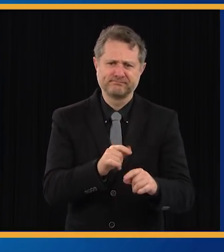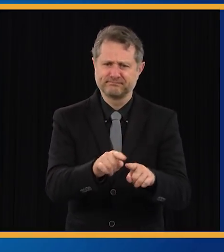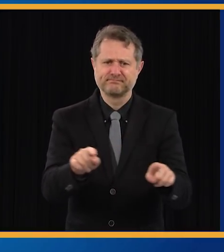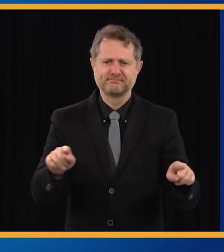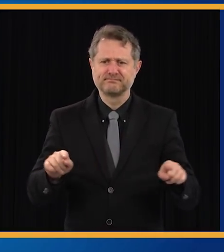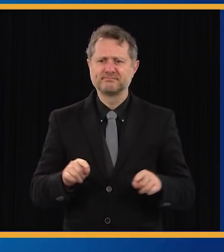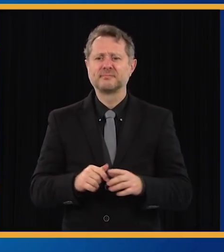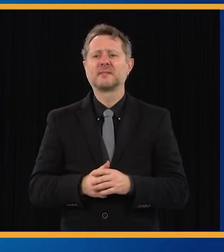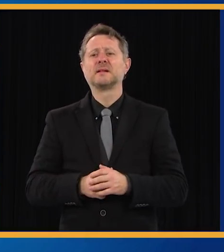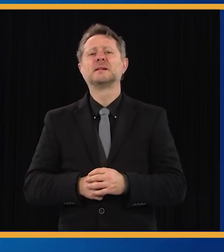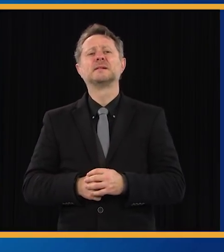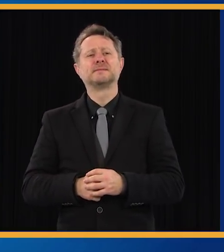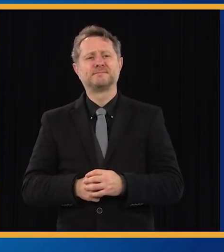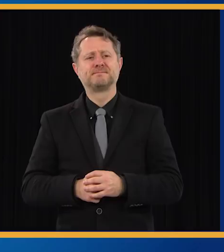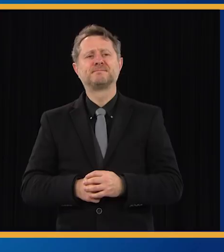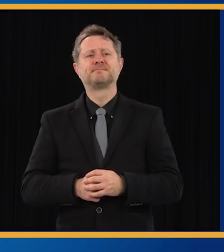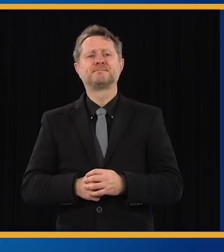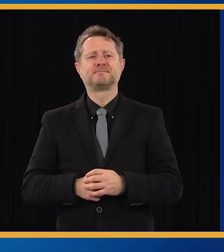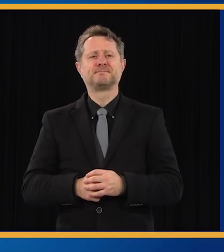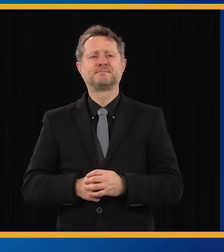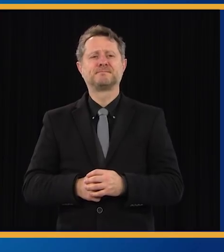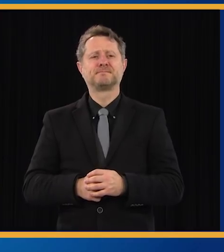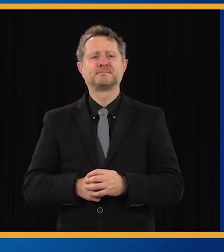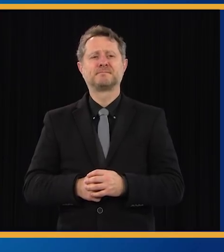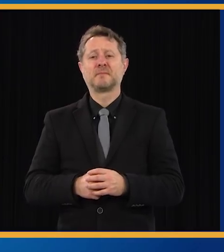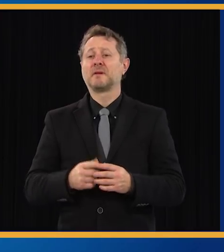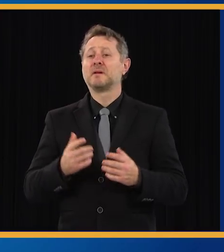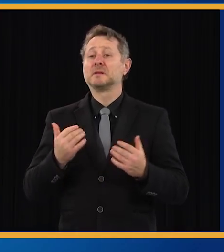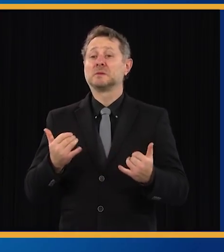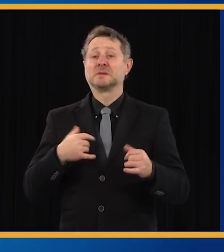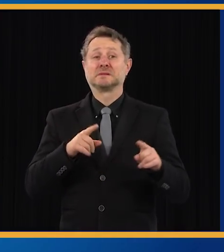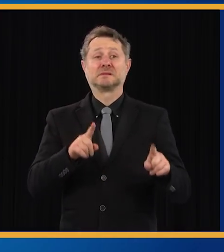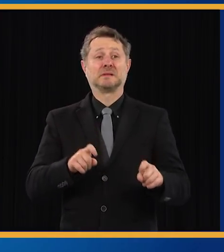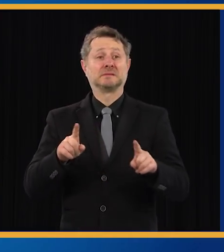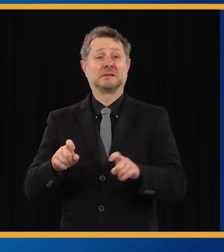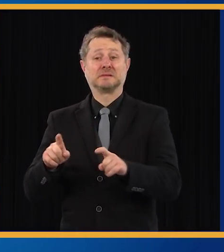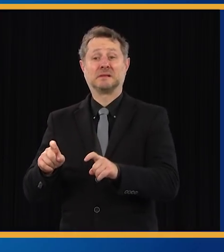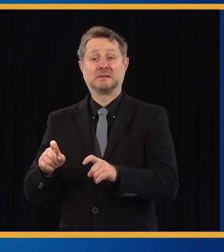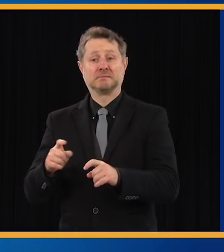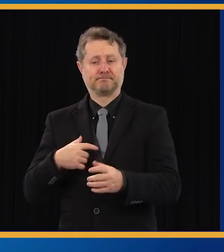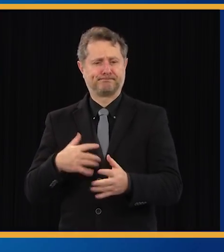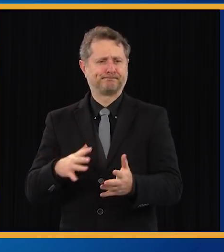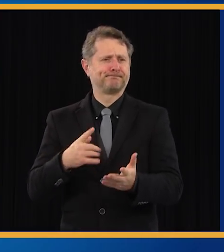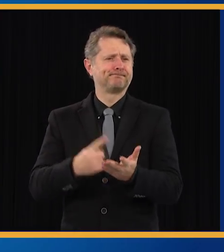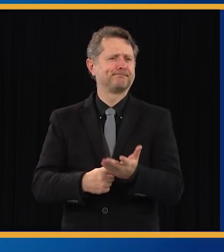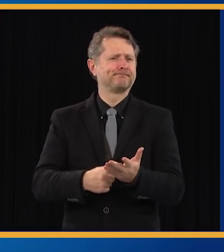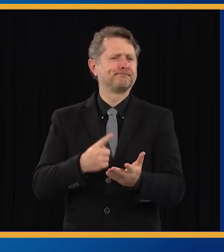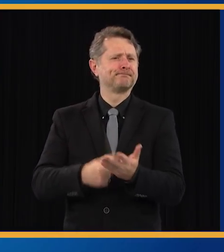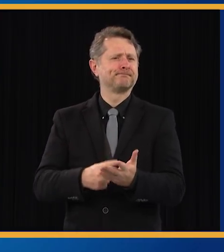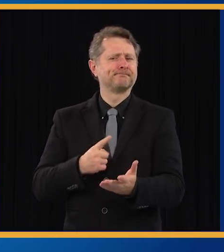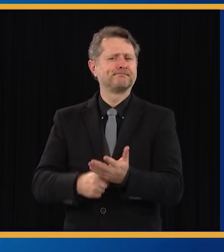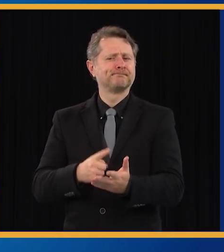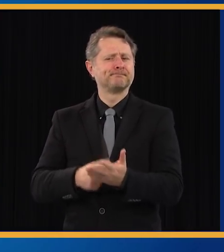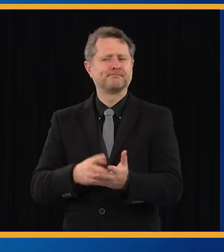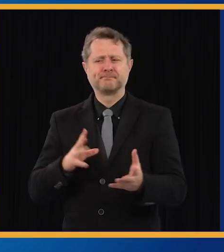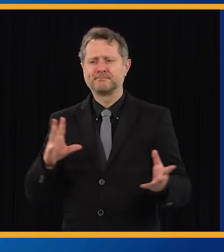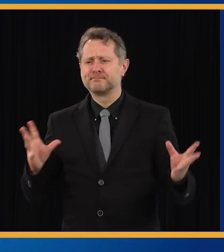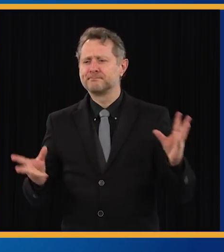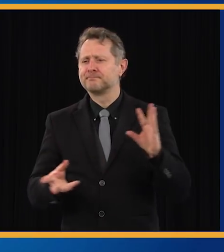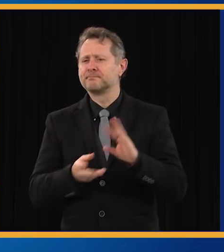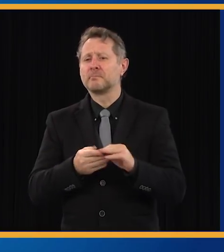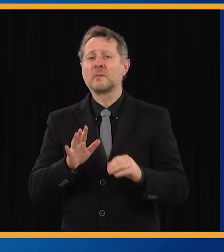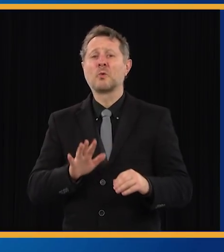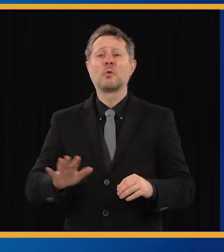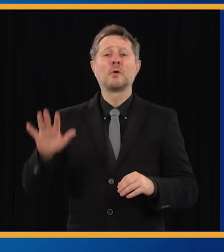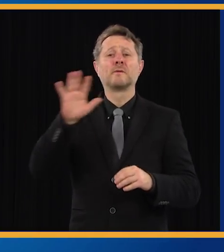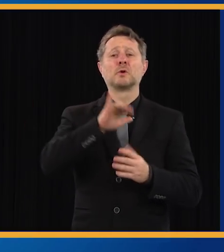On testing, this has been a big topic, increasing testing. It's been a scramble for all the states. We're doing well